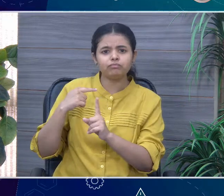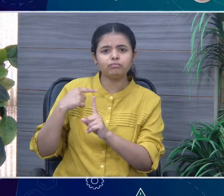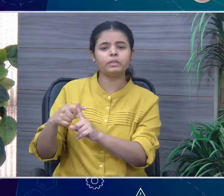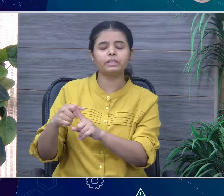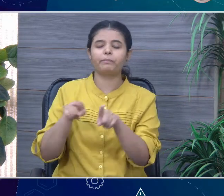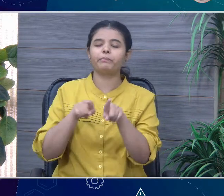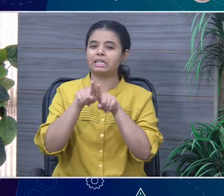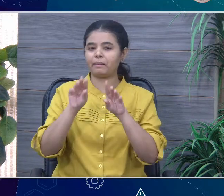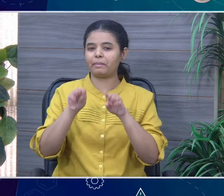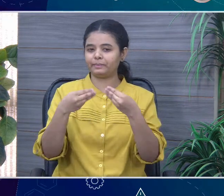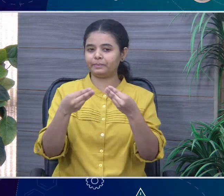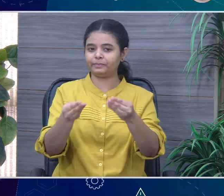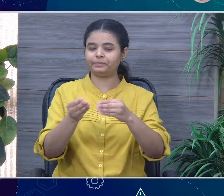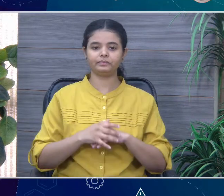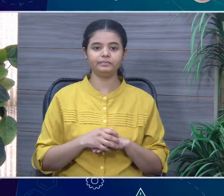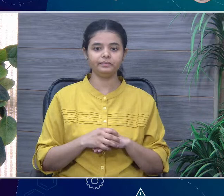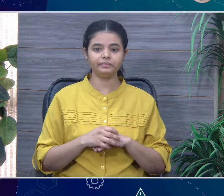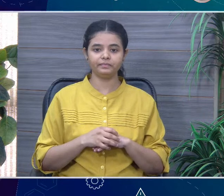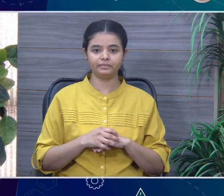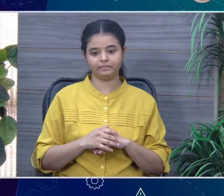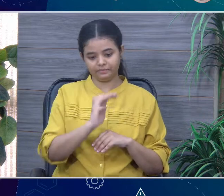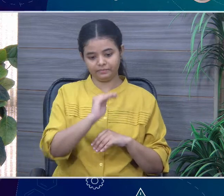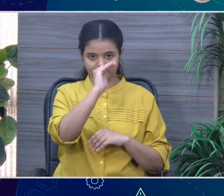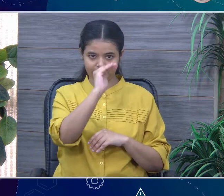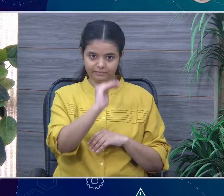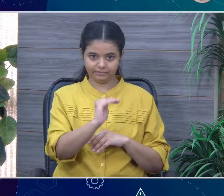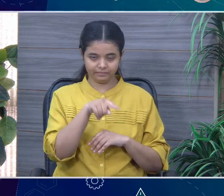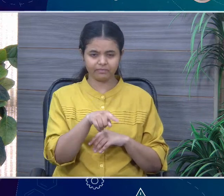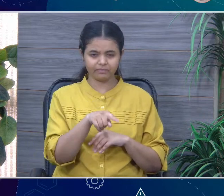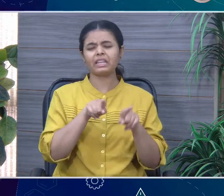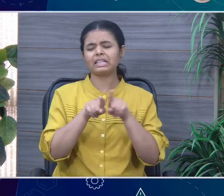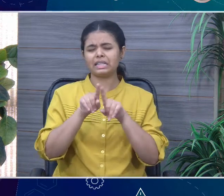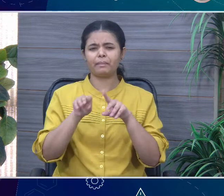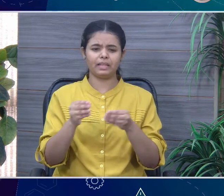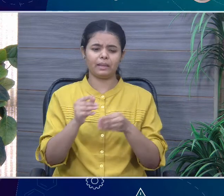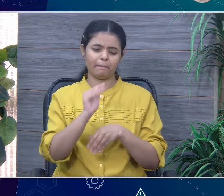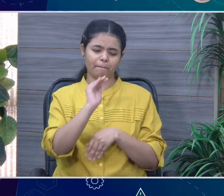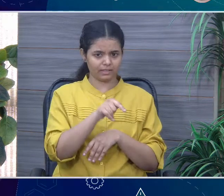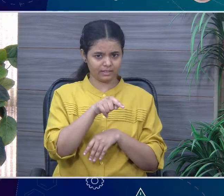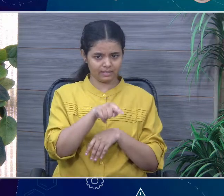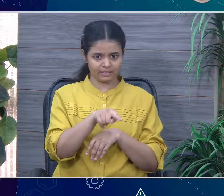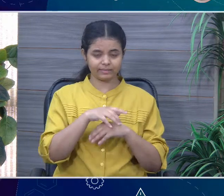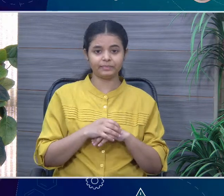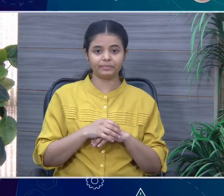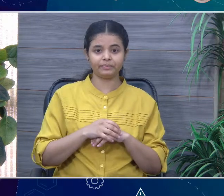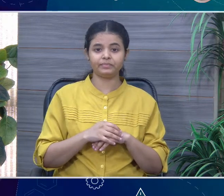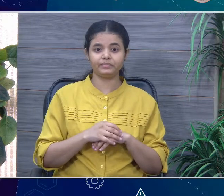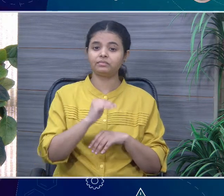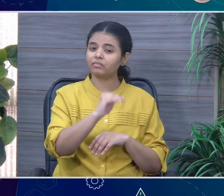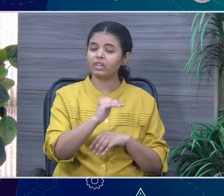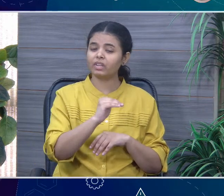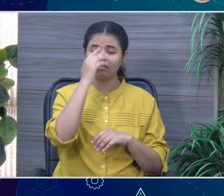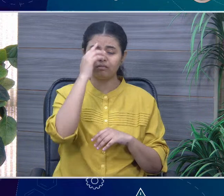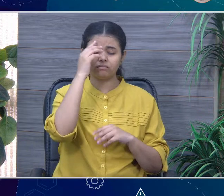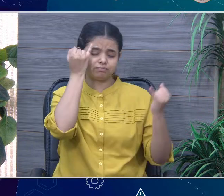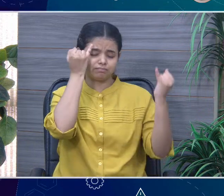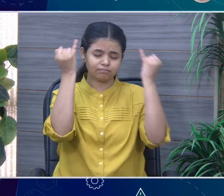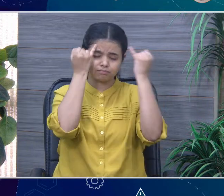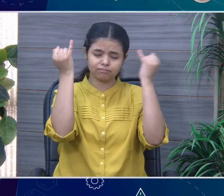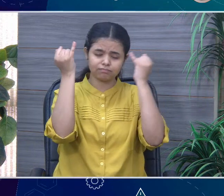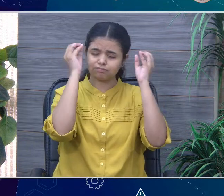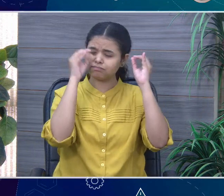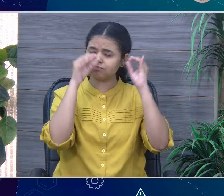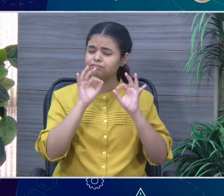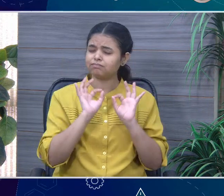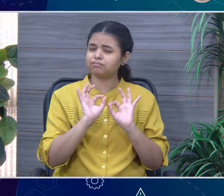for example, one child, let's take an example of a child who is very creative. He